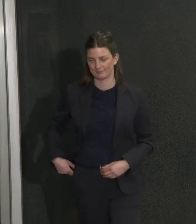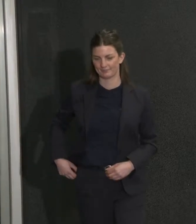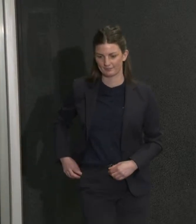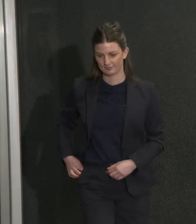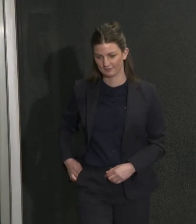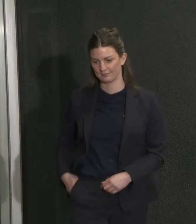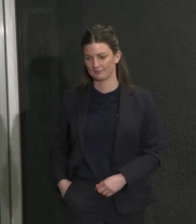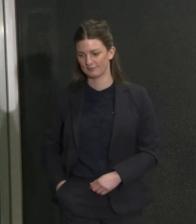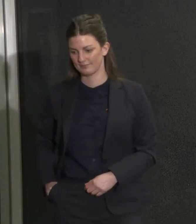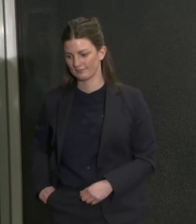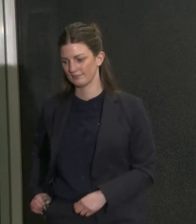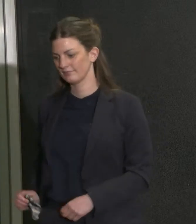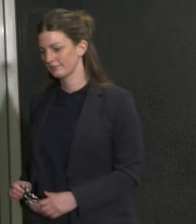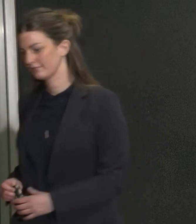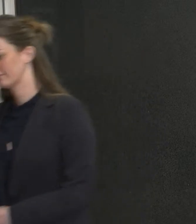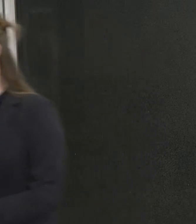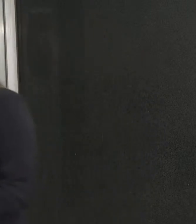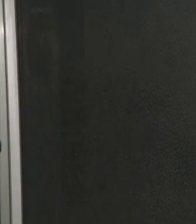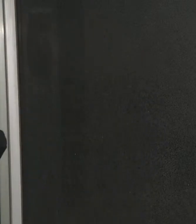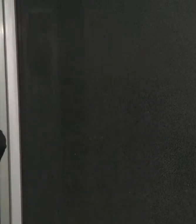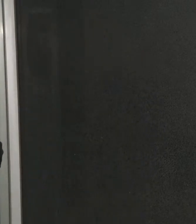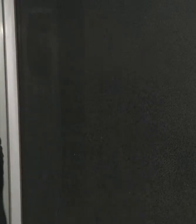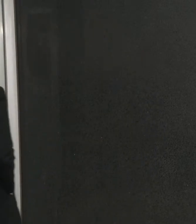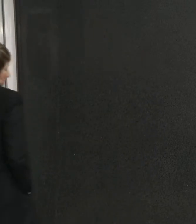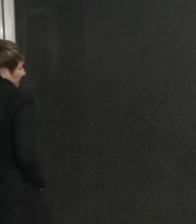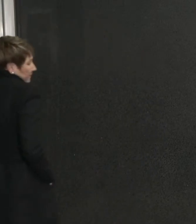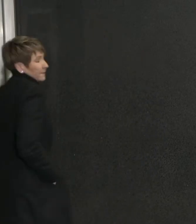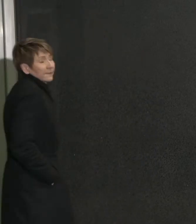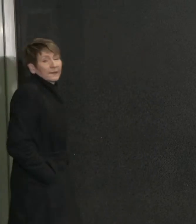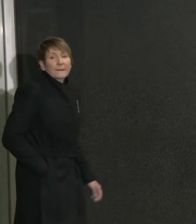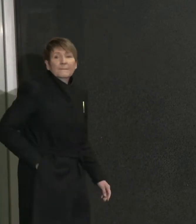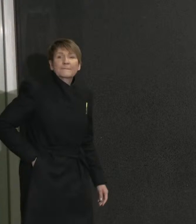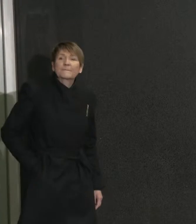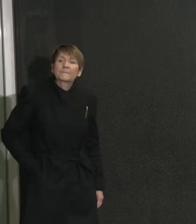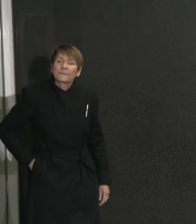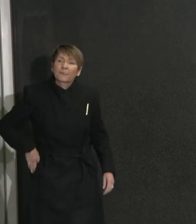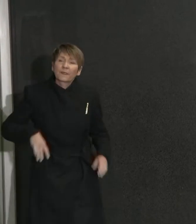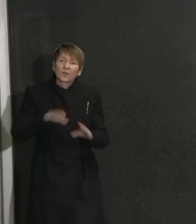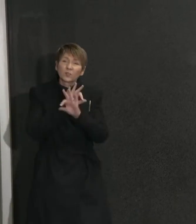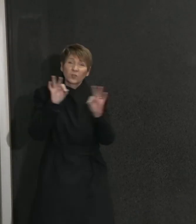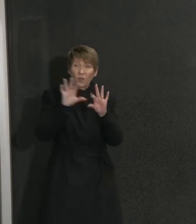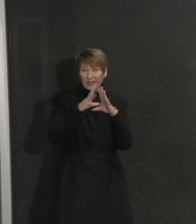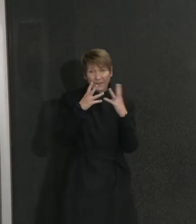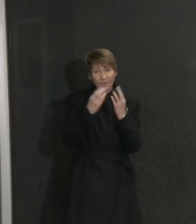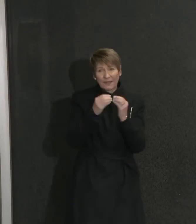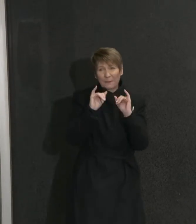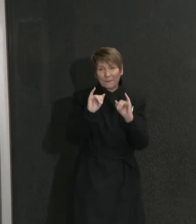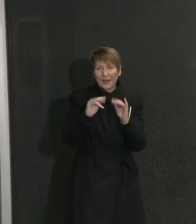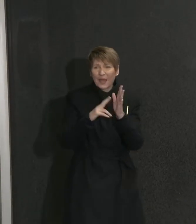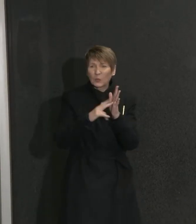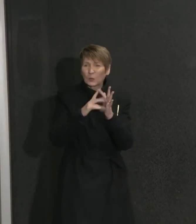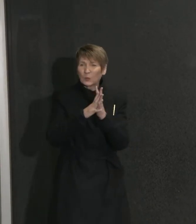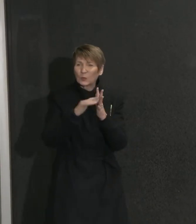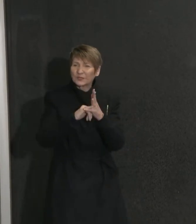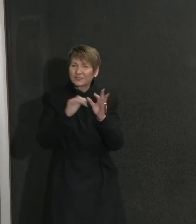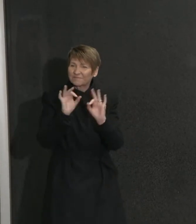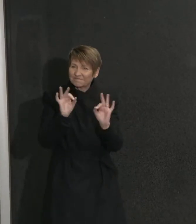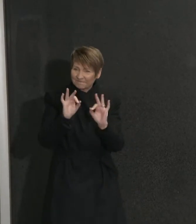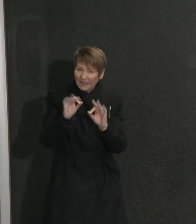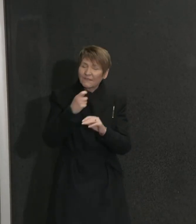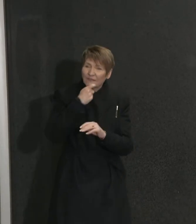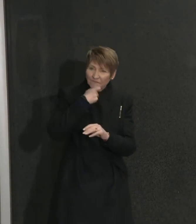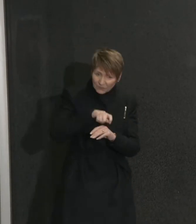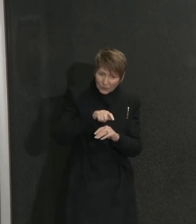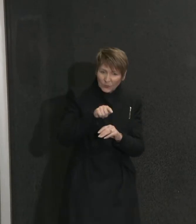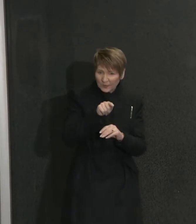Just a couple of further points from me. It's not all bad news. We have additional cases, but they're all linked. We've got a couple of mystery cases that